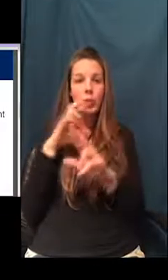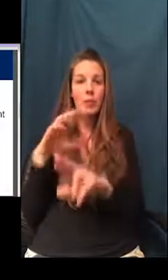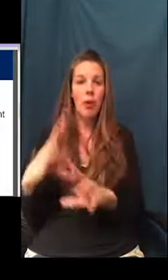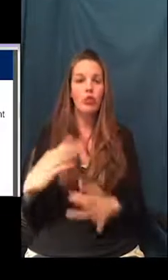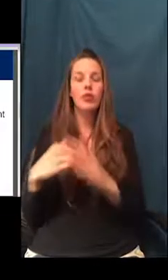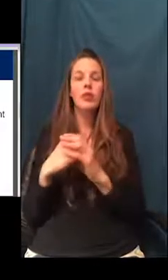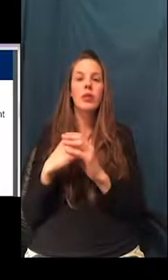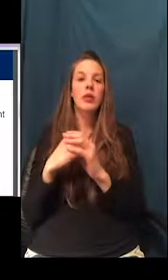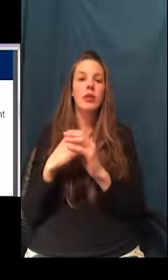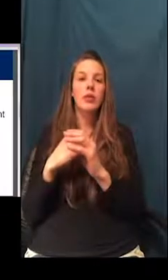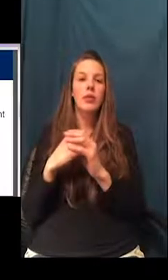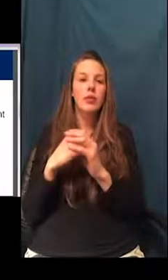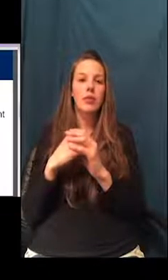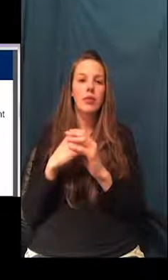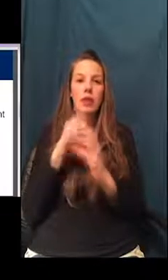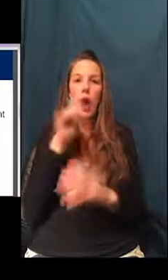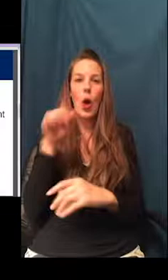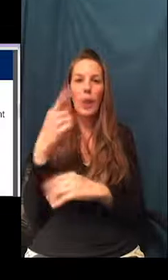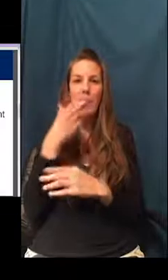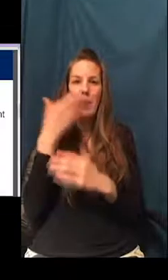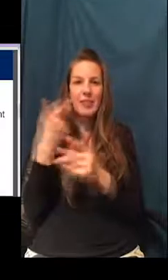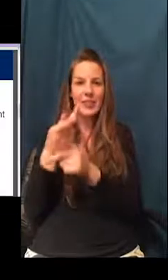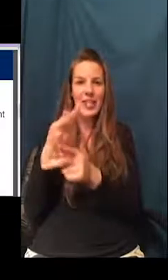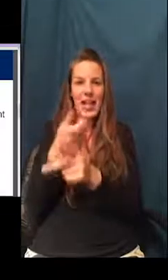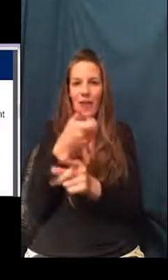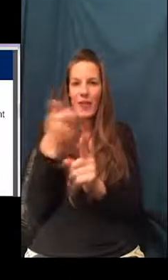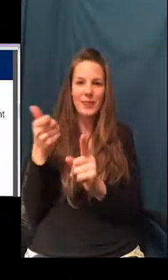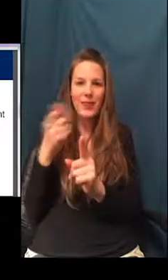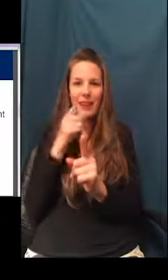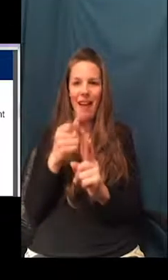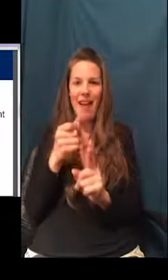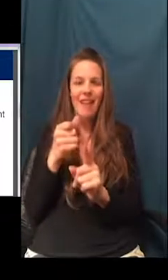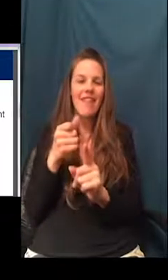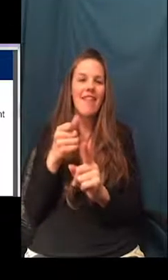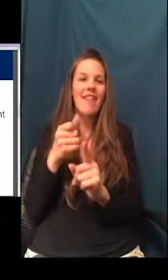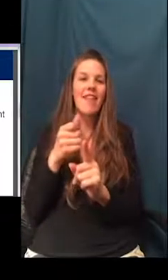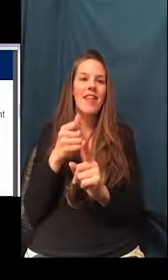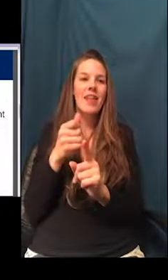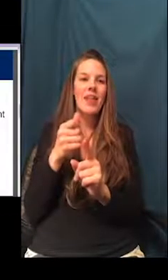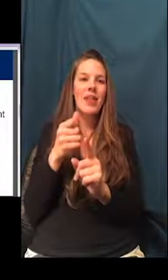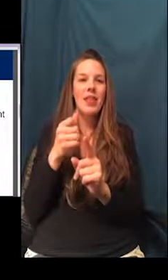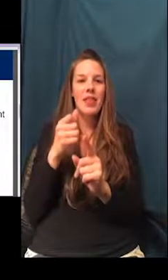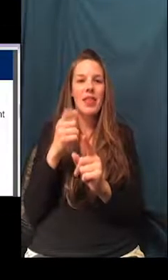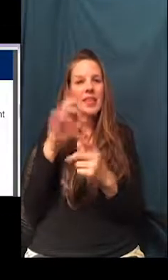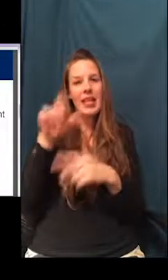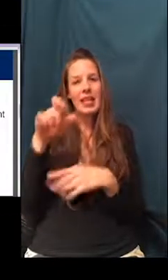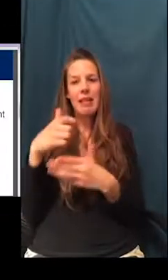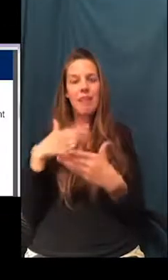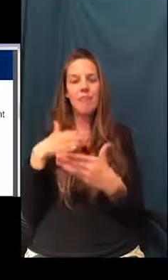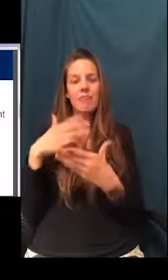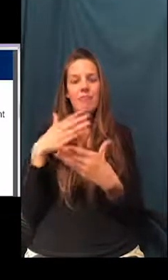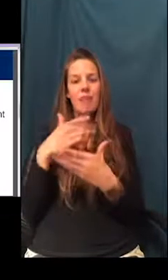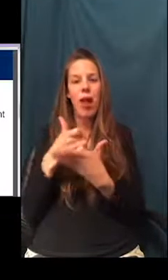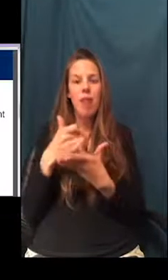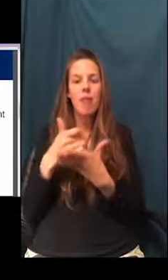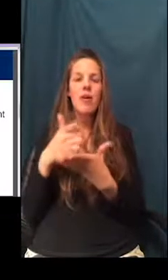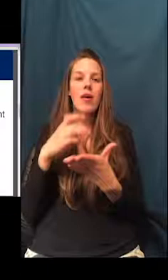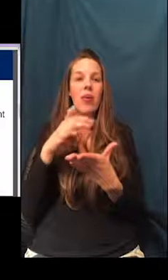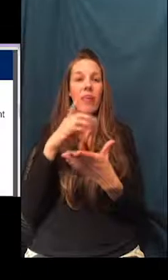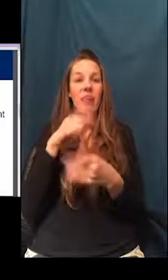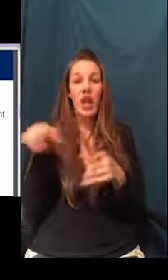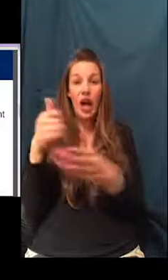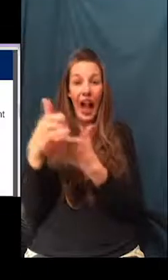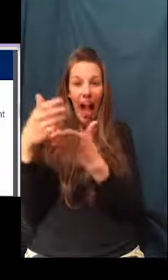is that they're not always the best at taking care of themselves and admitting they need the assistance, because